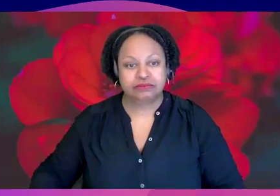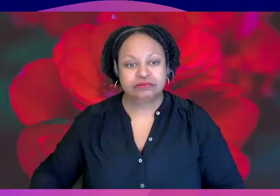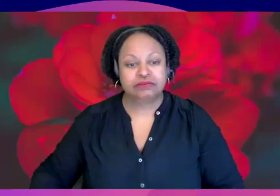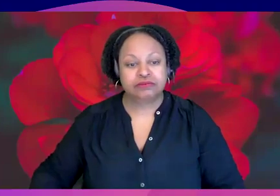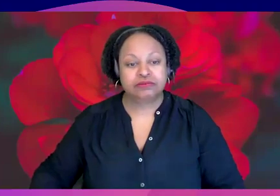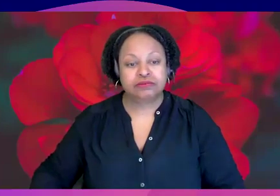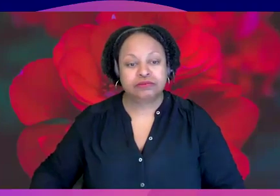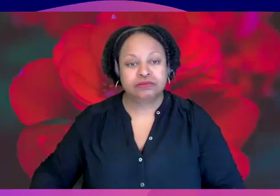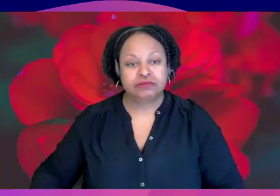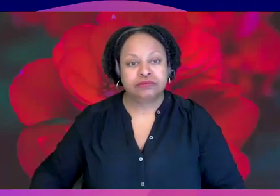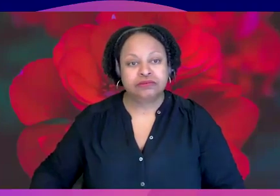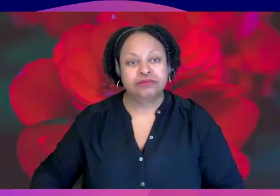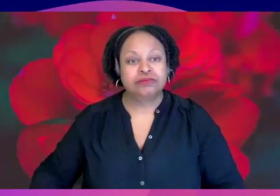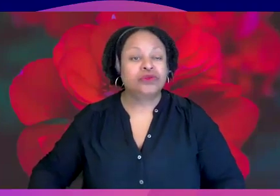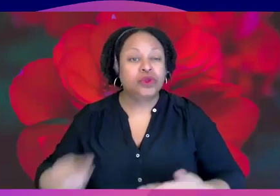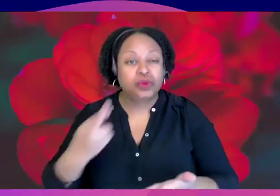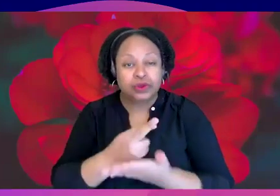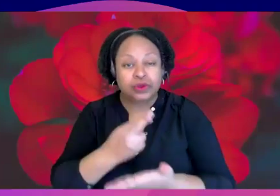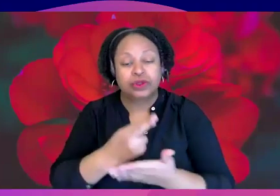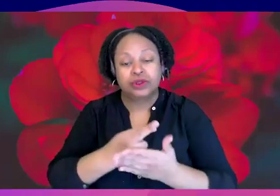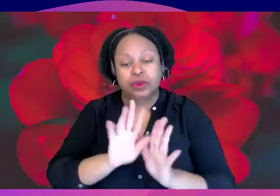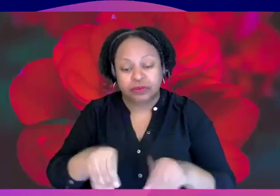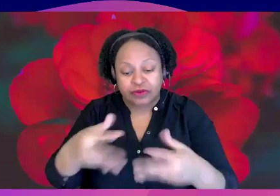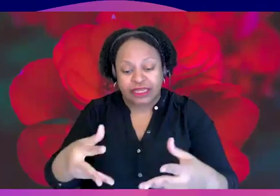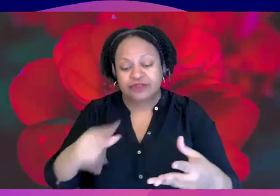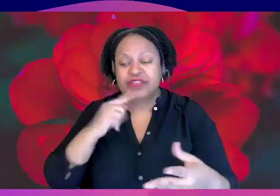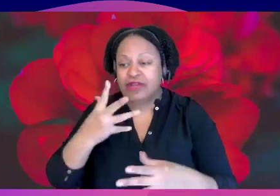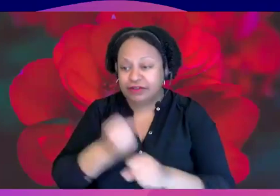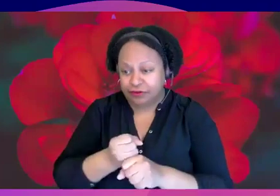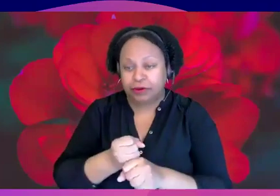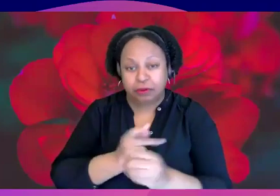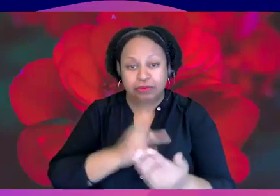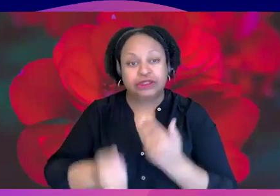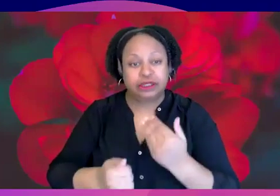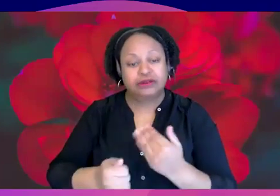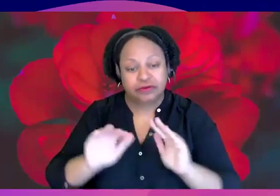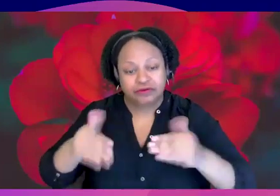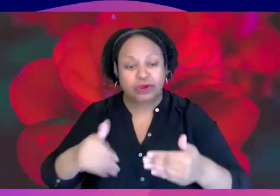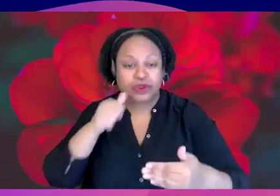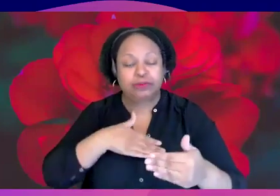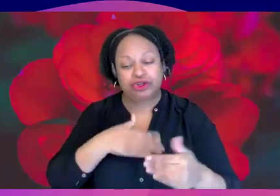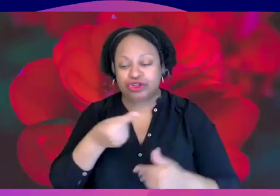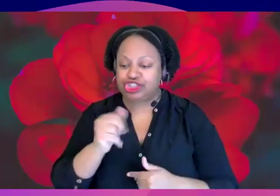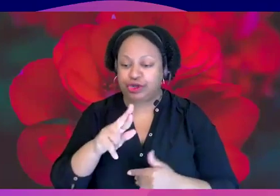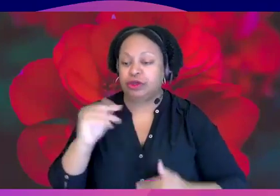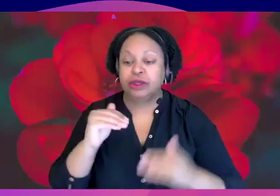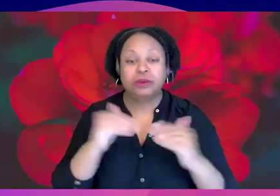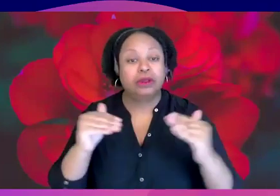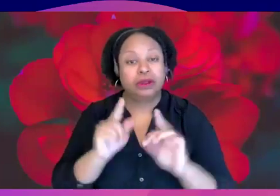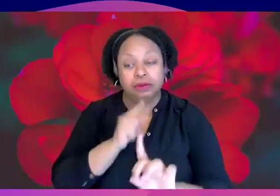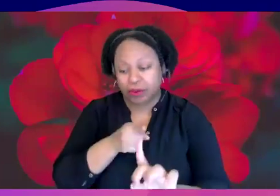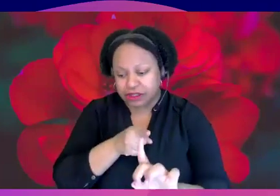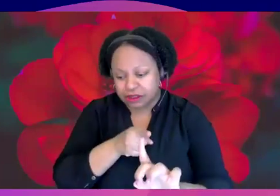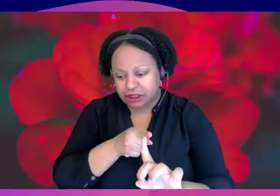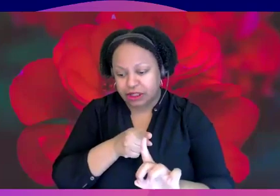the culmination of a 5-year project that was funded by Women and Gender Equality. And the purpose was to develop a